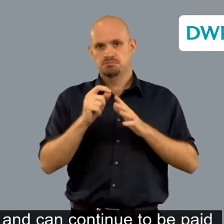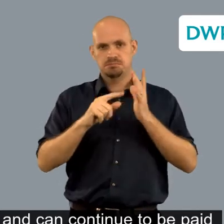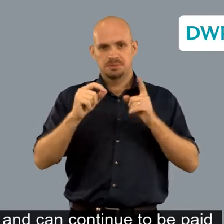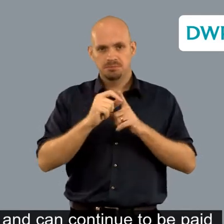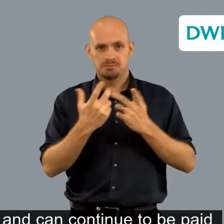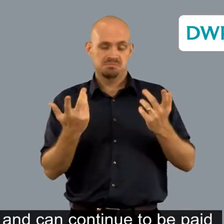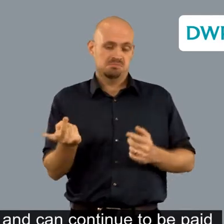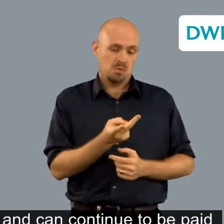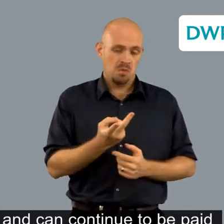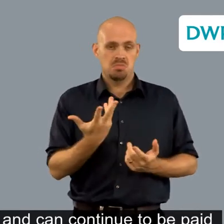PIP.